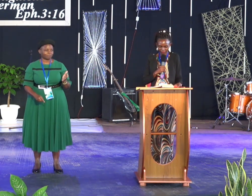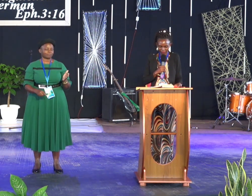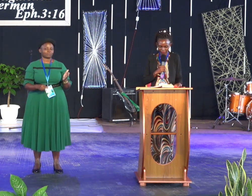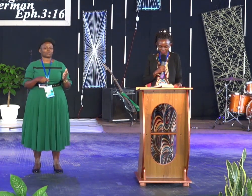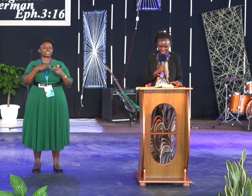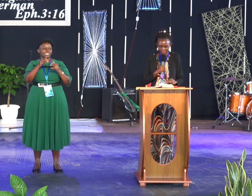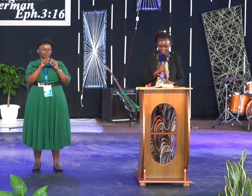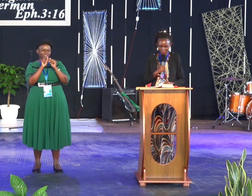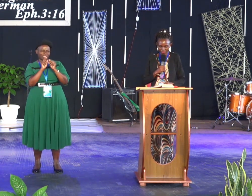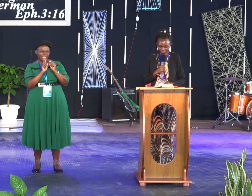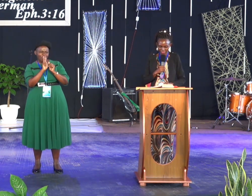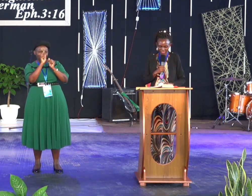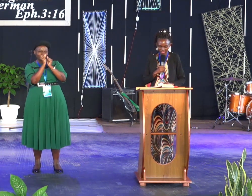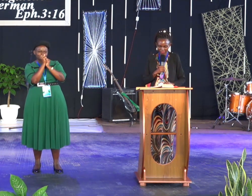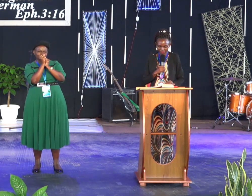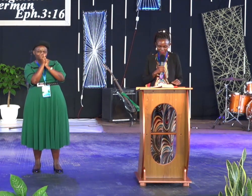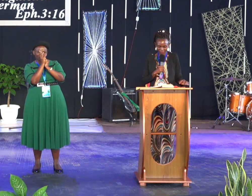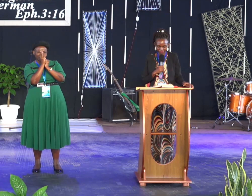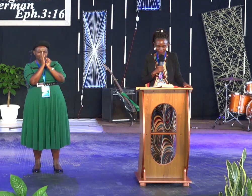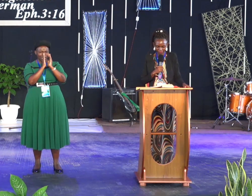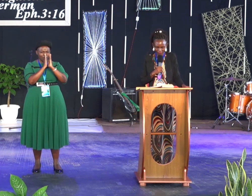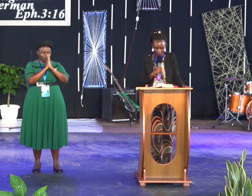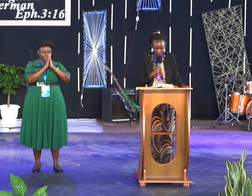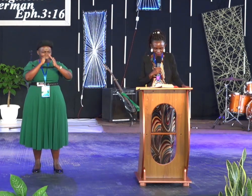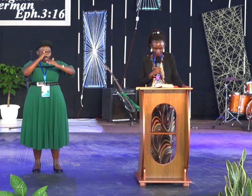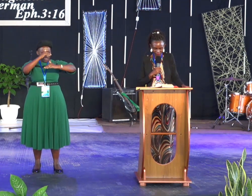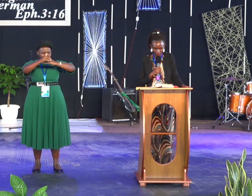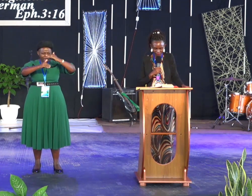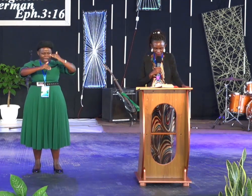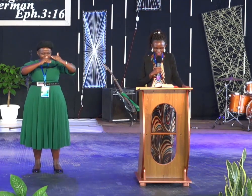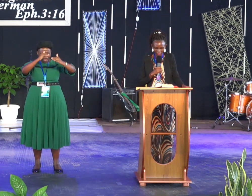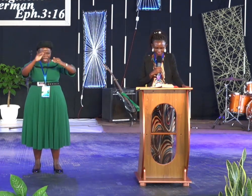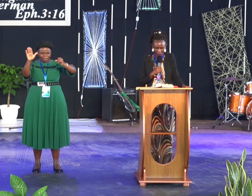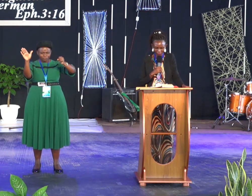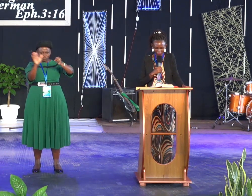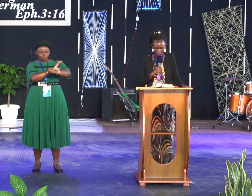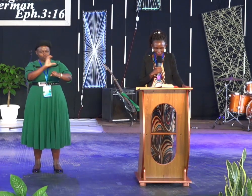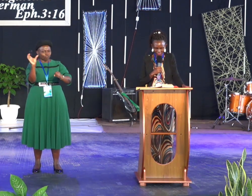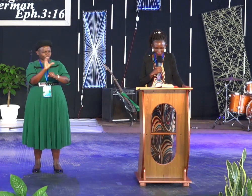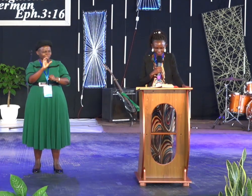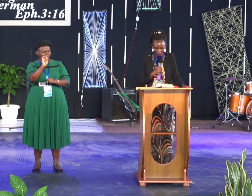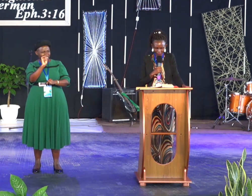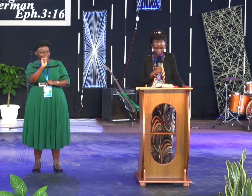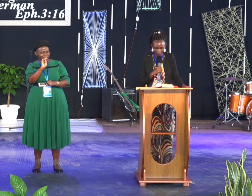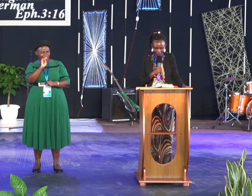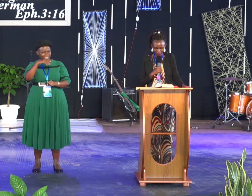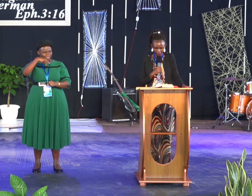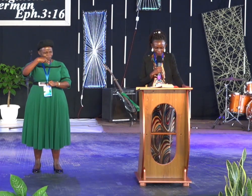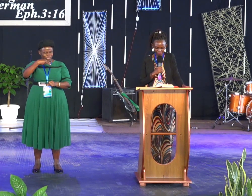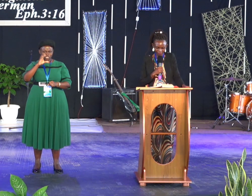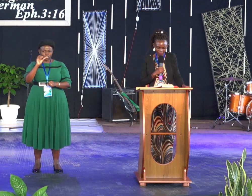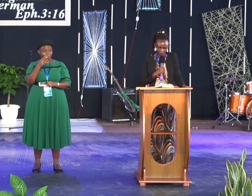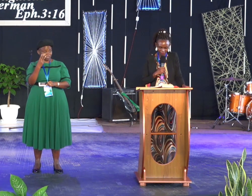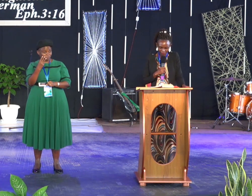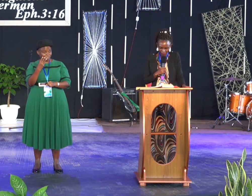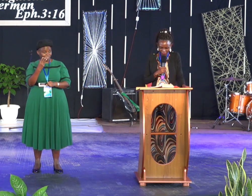ku lw'ekkumi n'ennya. I'll start from 14. Esala etambula pakola essuula eyo lw'eggwayo. Until the whole chapter ends. Atandika mu lunyi lw'ekkumi